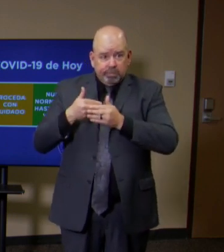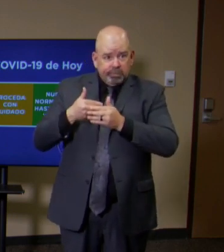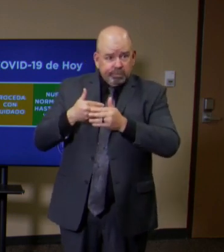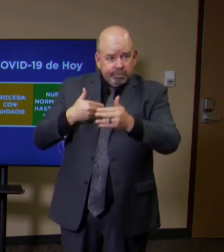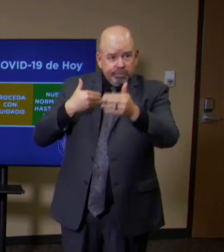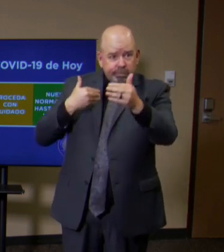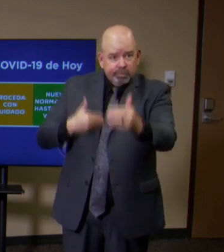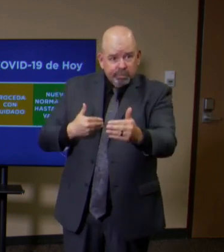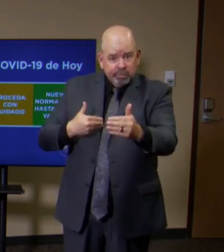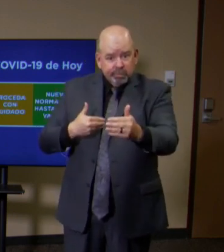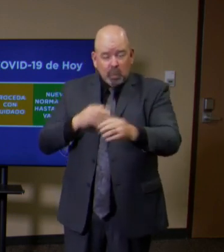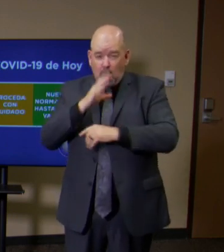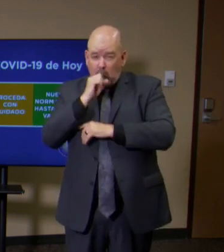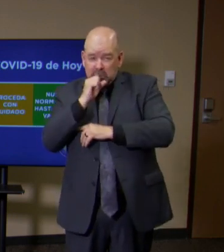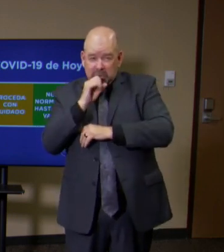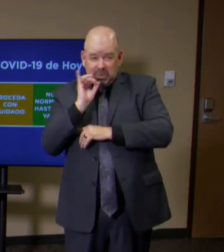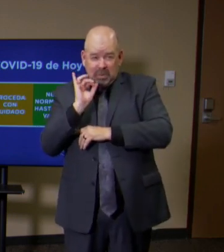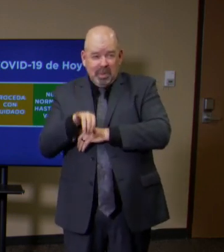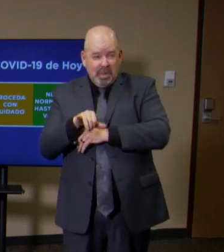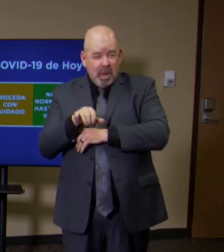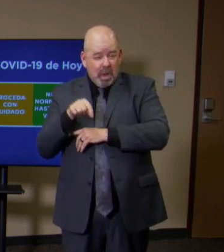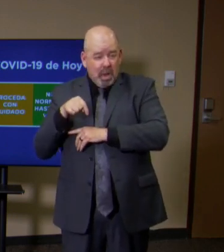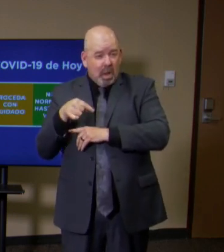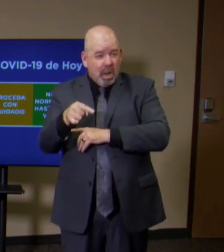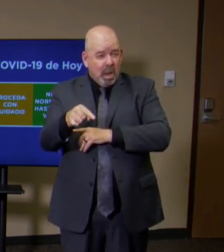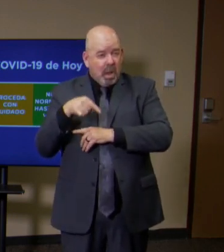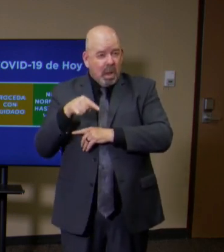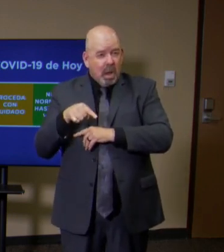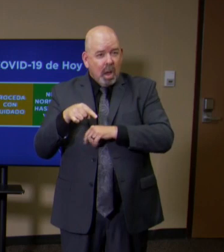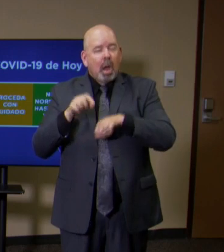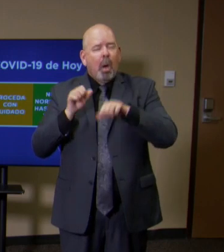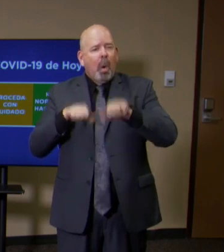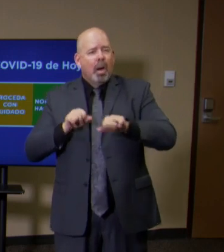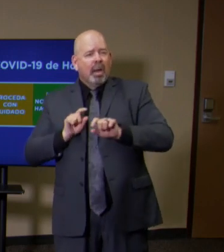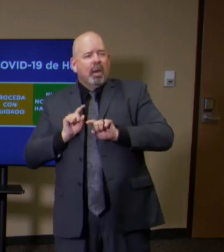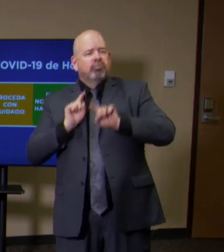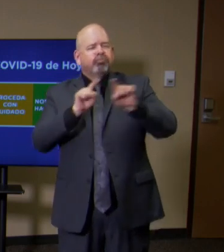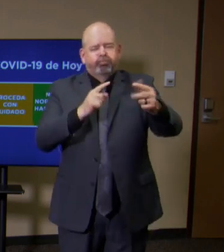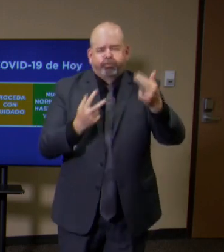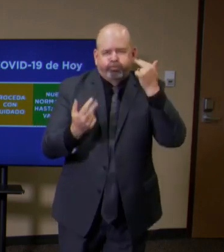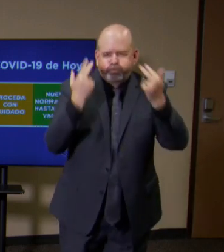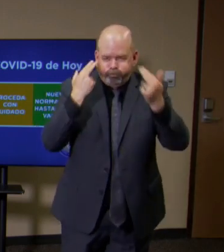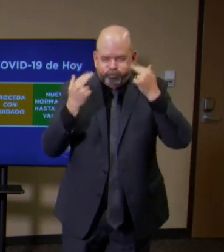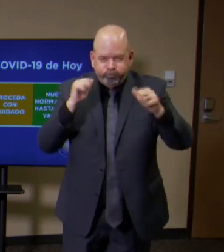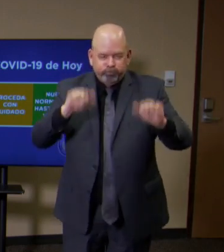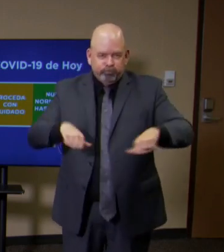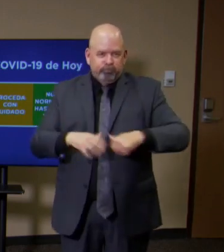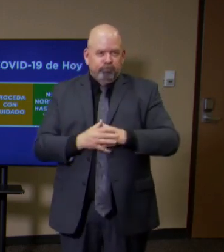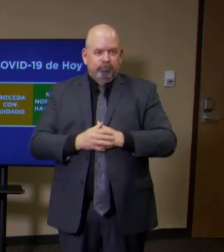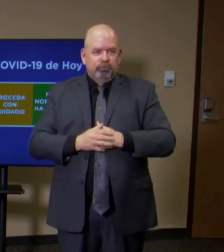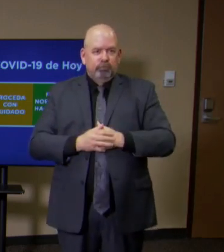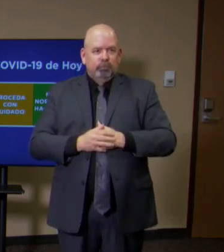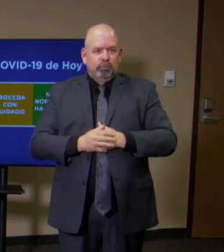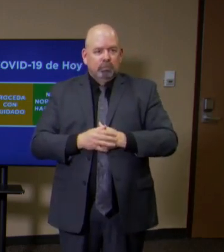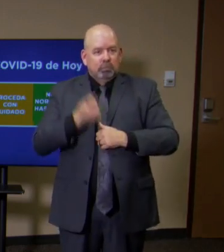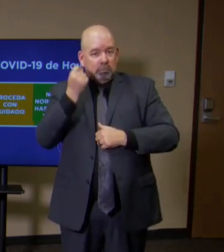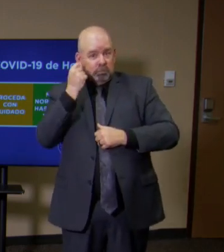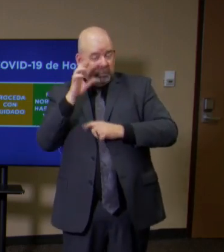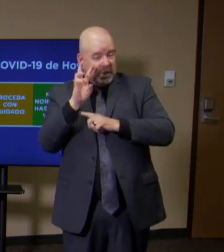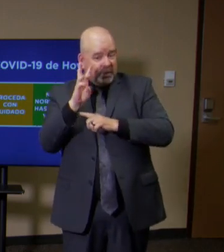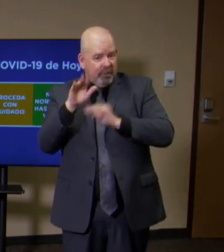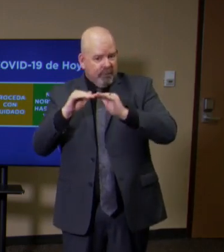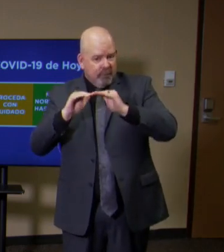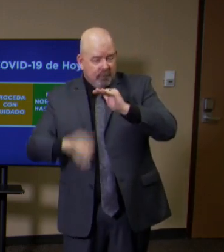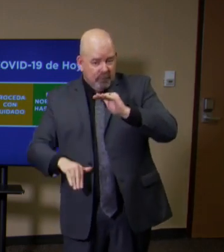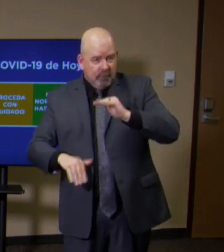health conditions and are under 65 to get a haircut. For people over 65 and people who have